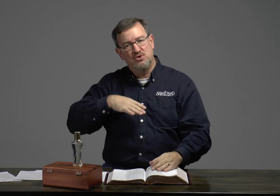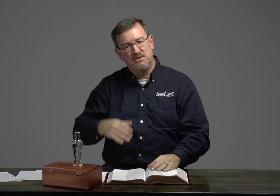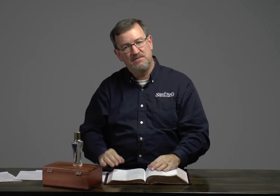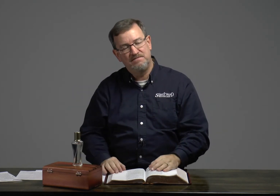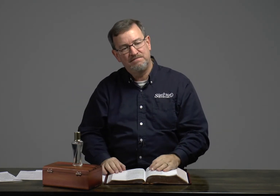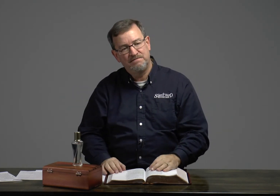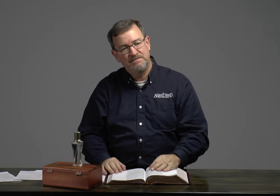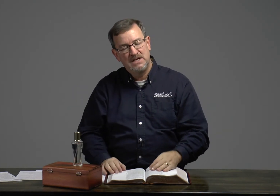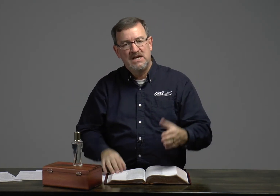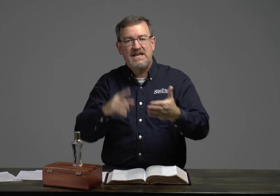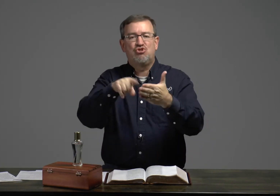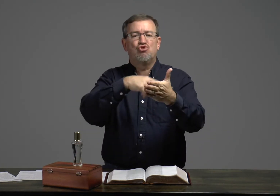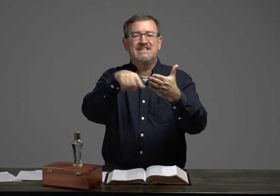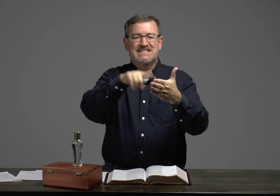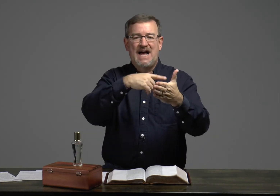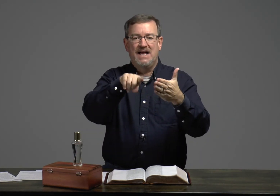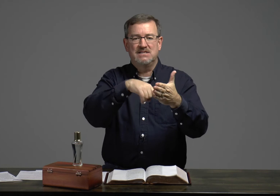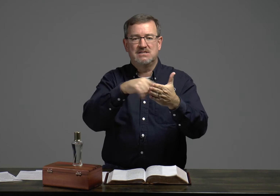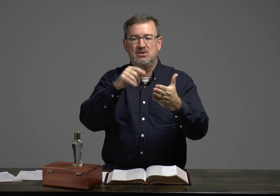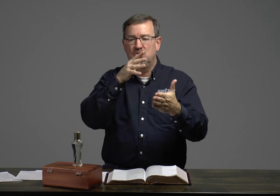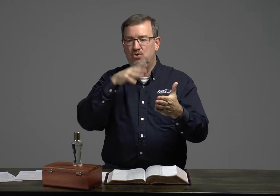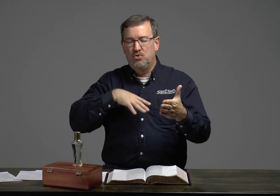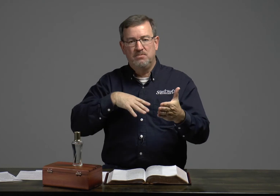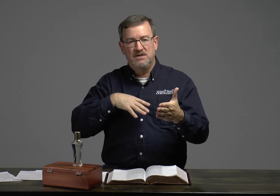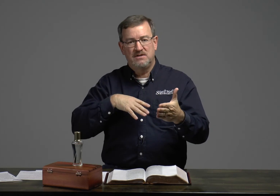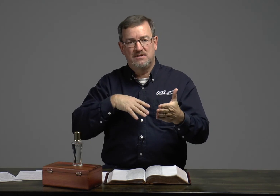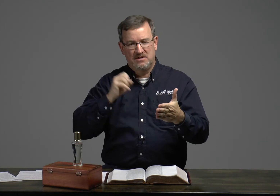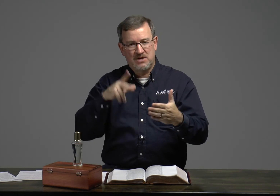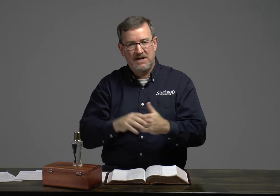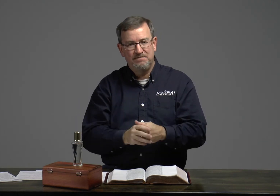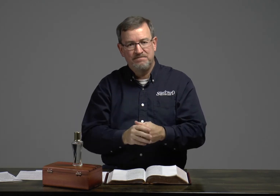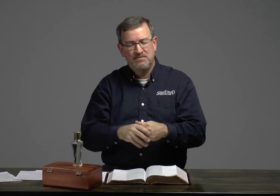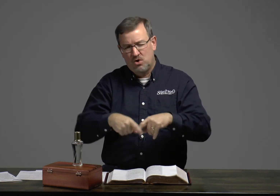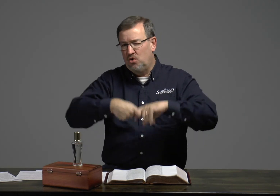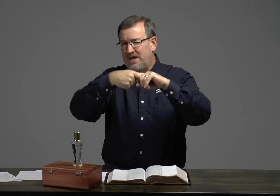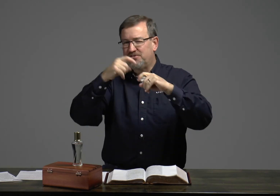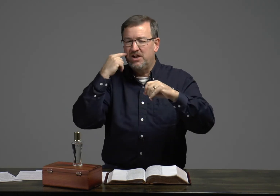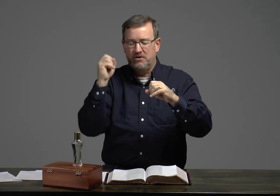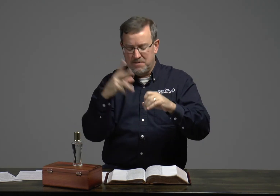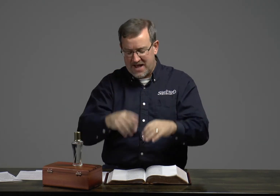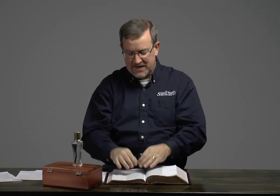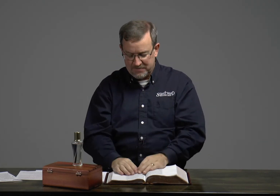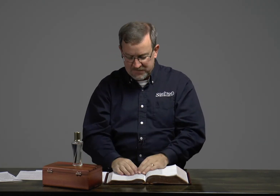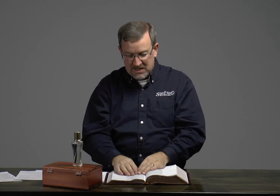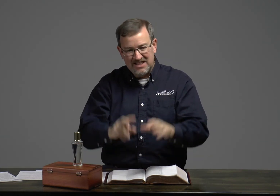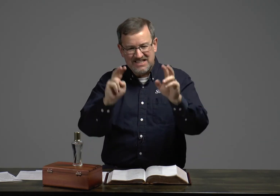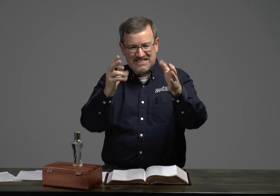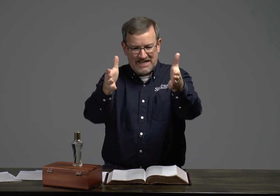woman. He criticized the woman. Okay? Hold that thought. I'll come back. The second